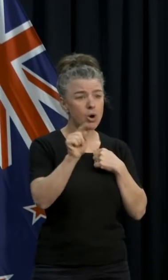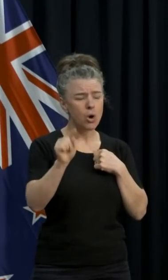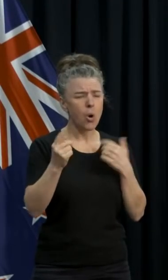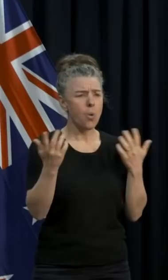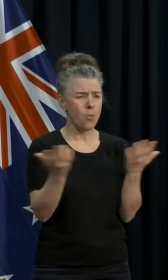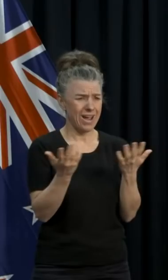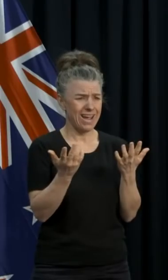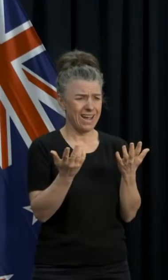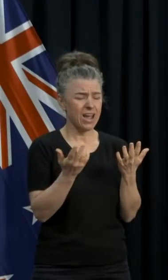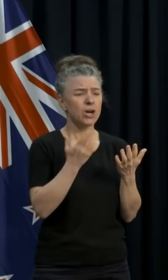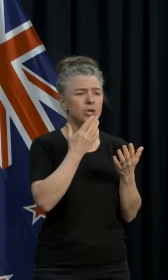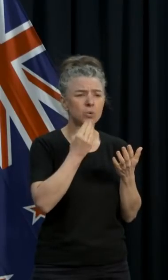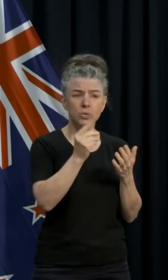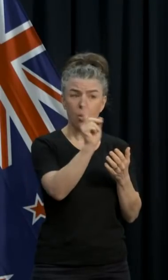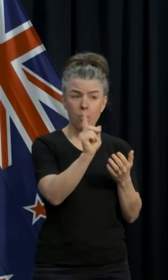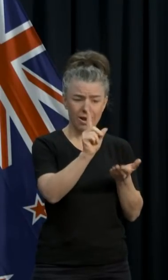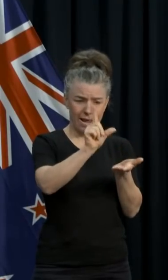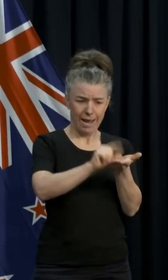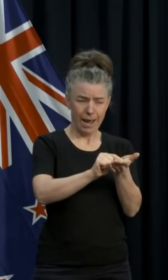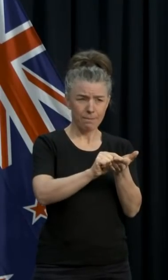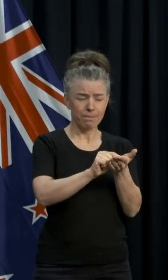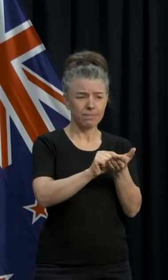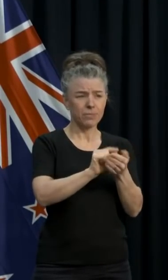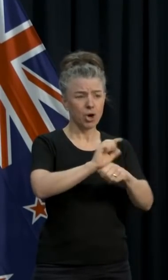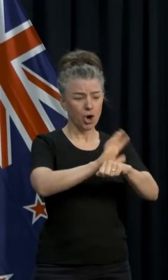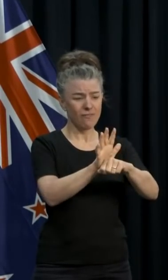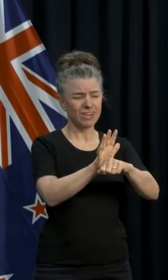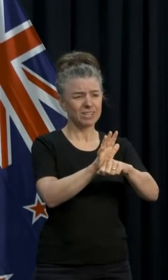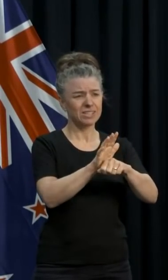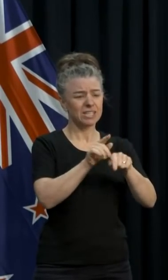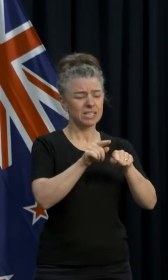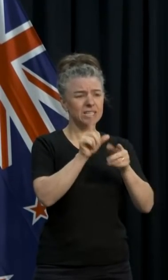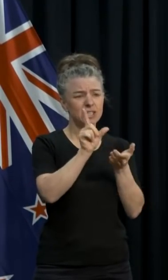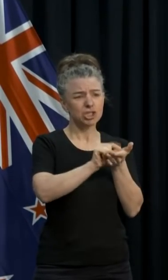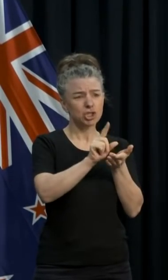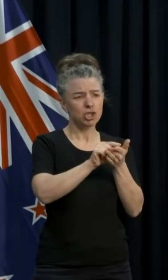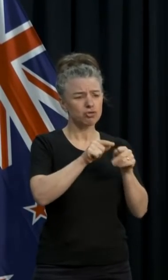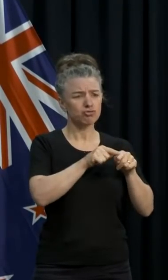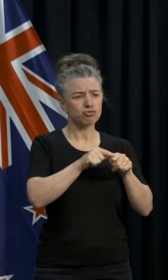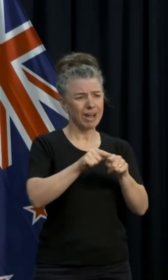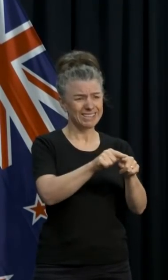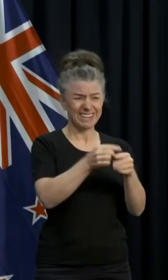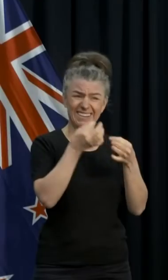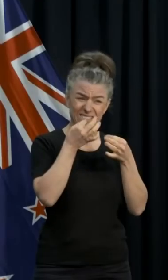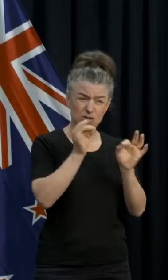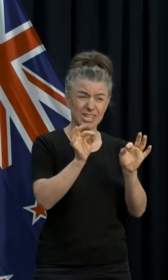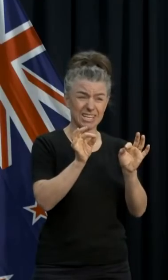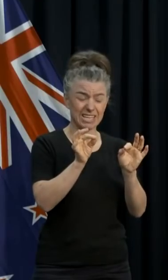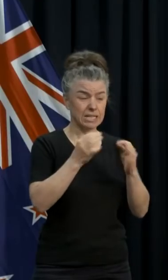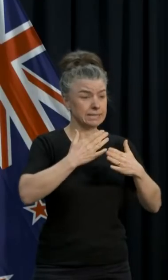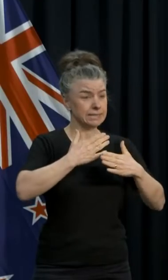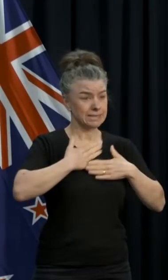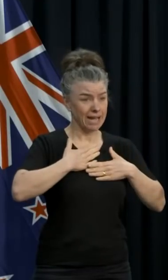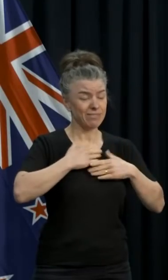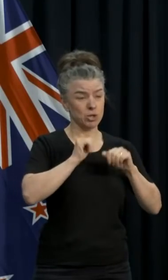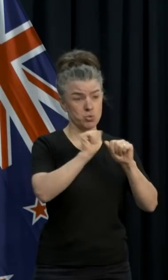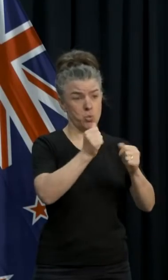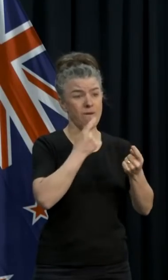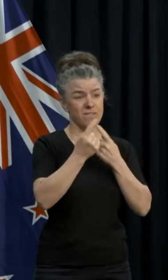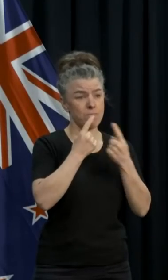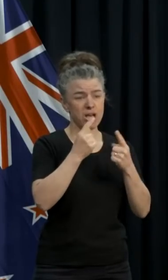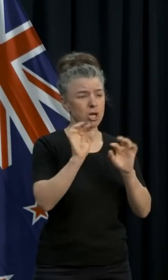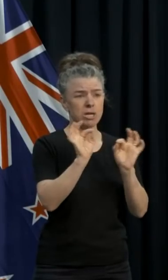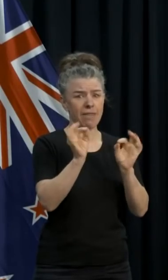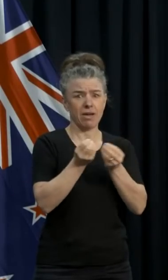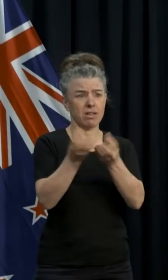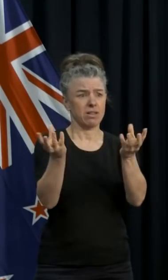whereabouts using the COVID-19 digital tracer. It's free, it is secure, it is your information, and it's going to be a